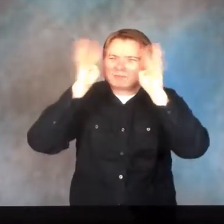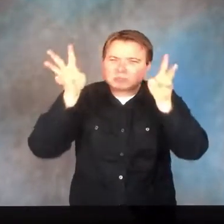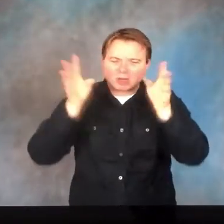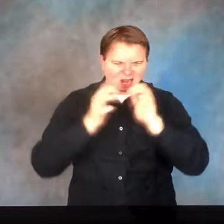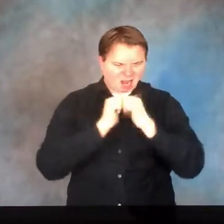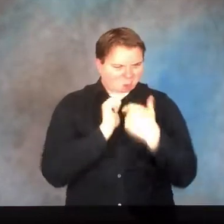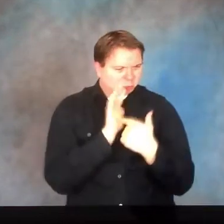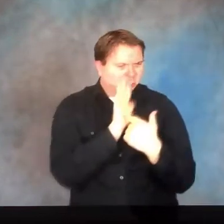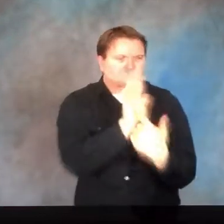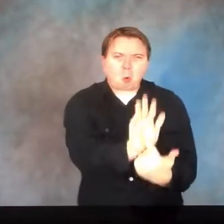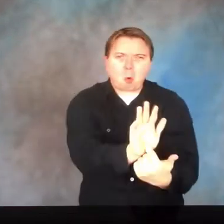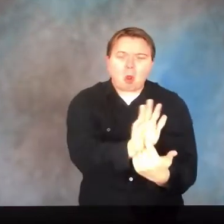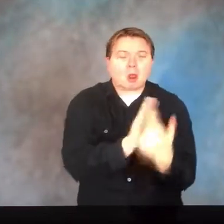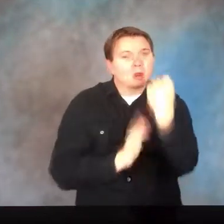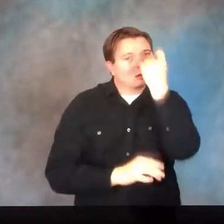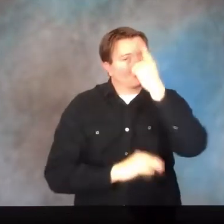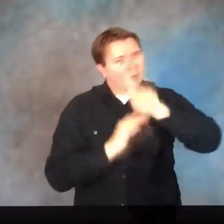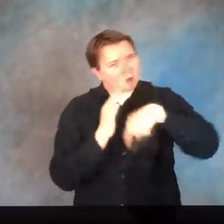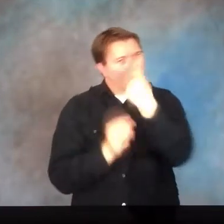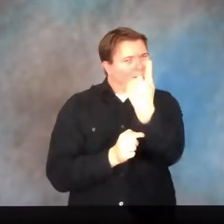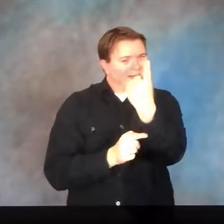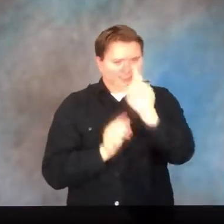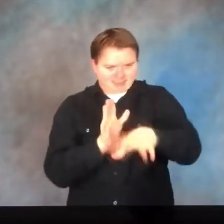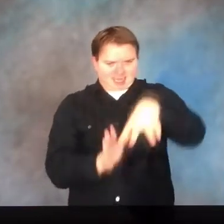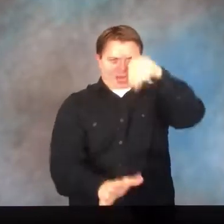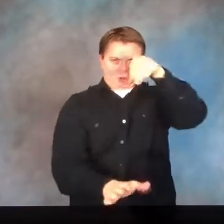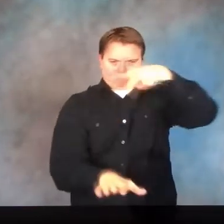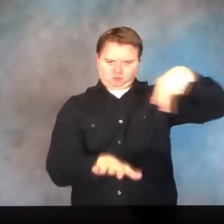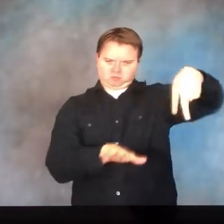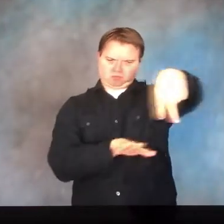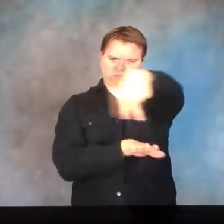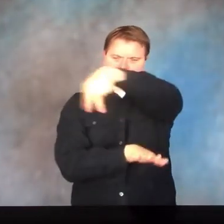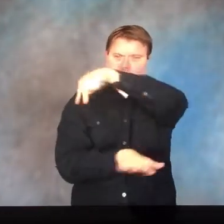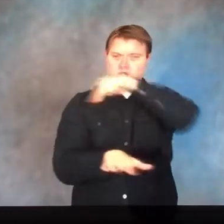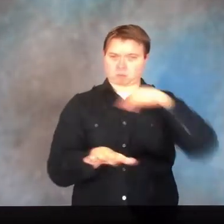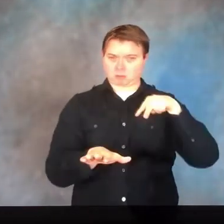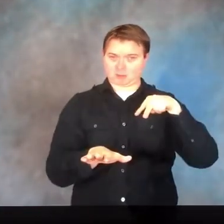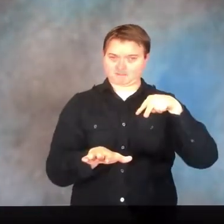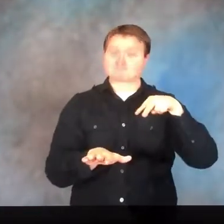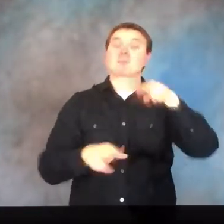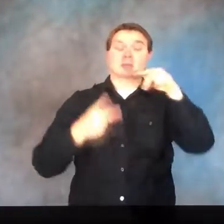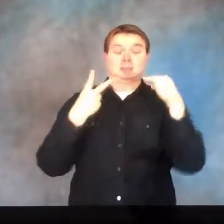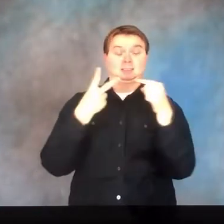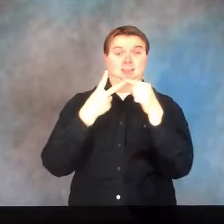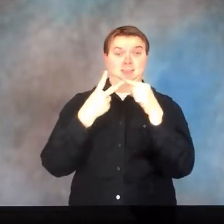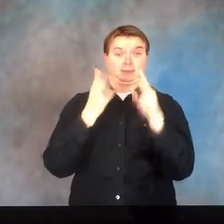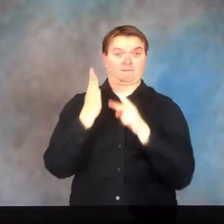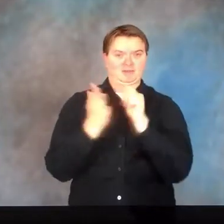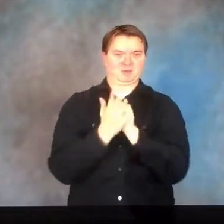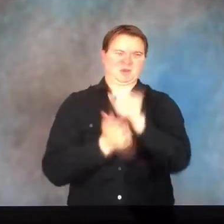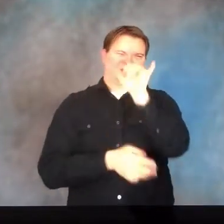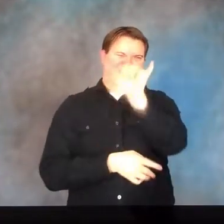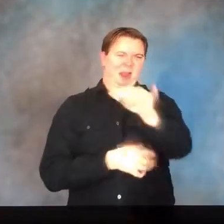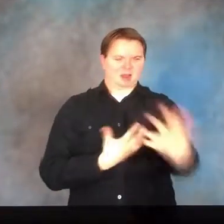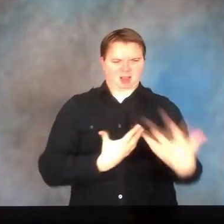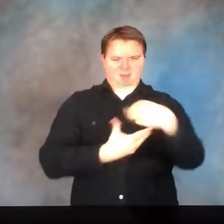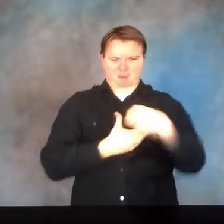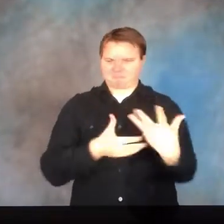So create new classifiers in showing the story. But you have to remember, you are outside of the vehicle.